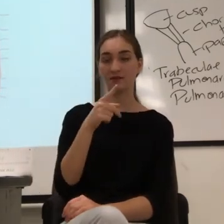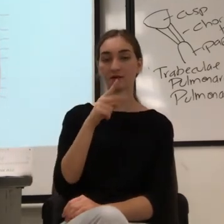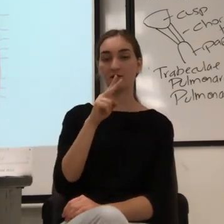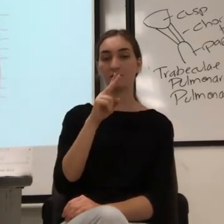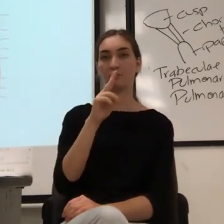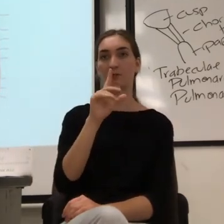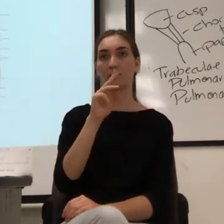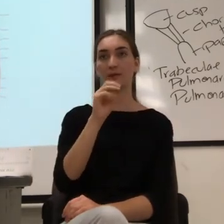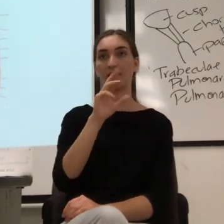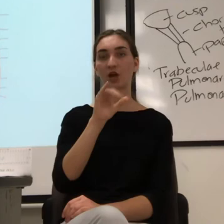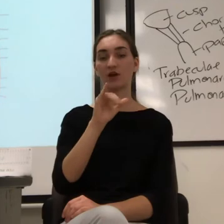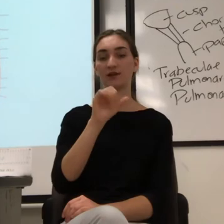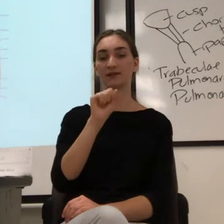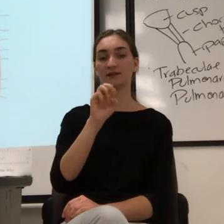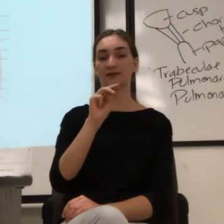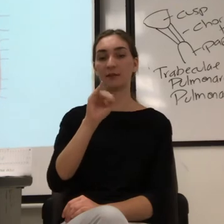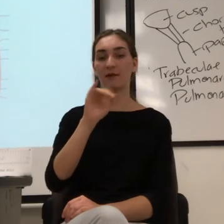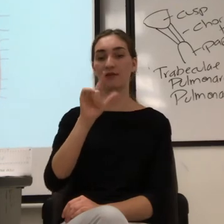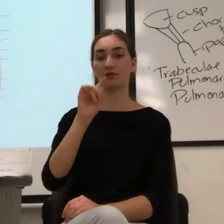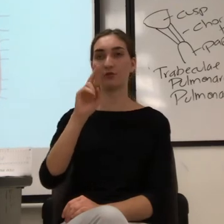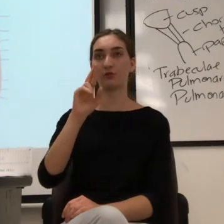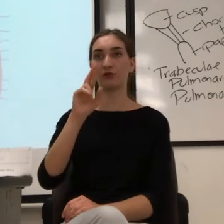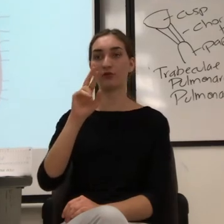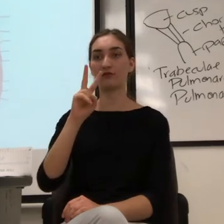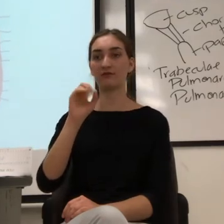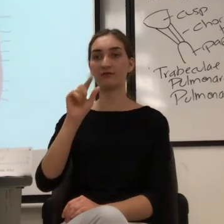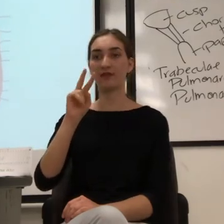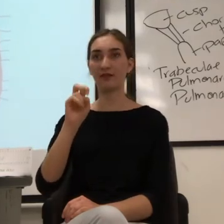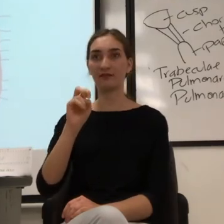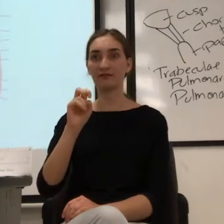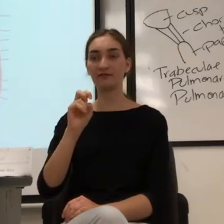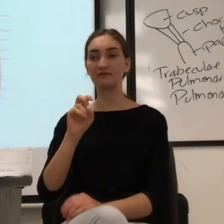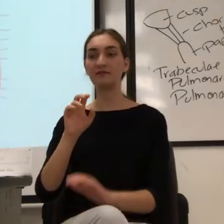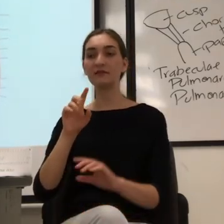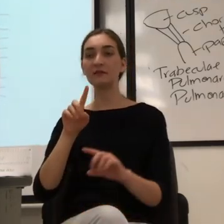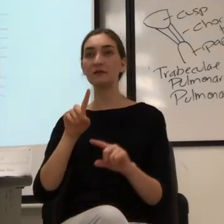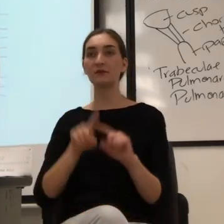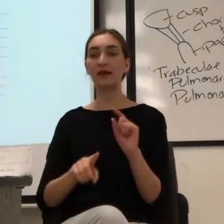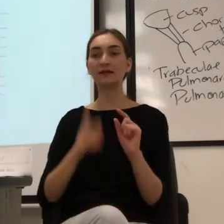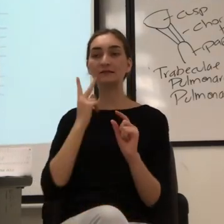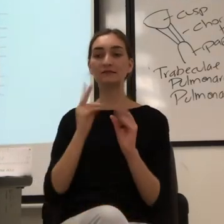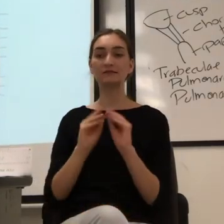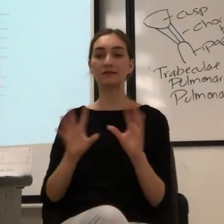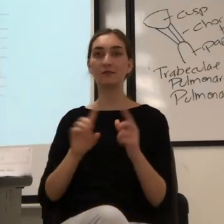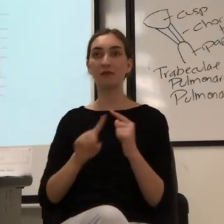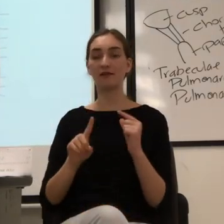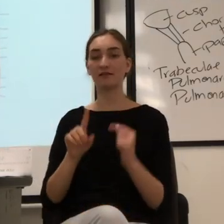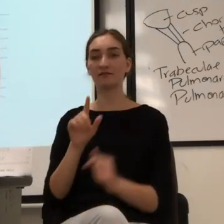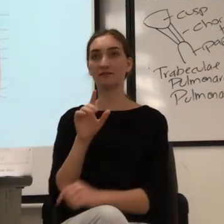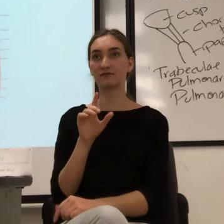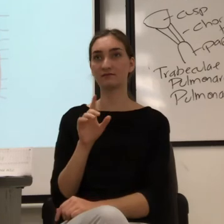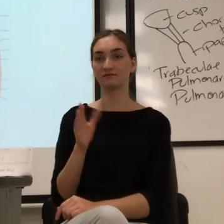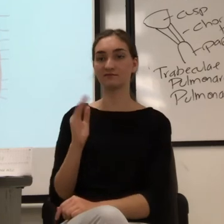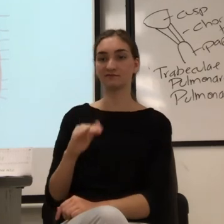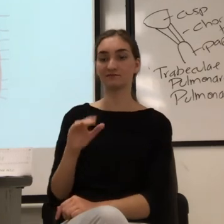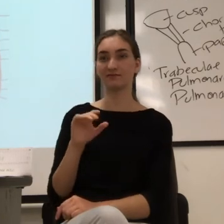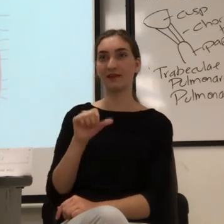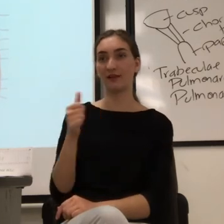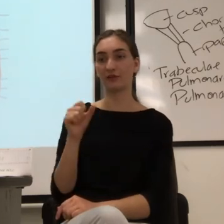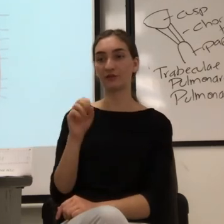Pulmonary semilunar valve. Out of sight there a little bit is the aortic valve or aortic semilunar valve. That's the pulmonary trunk. Here's the aortic